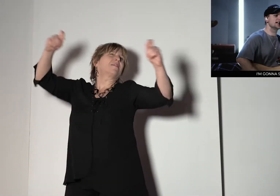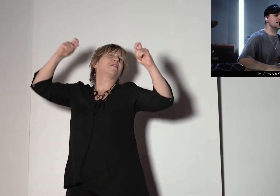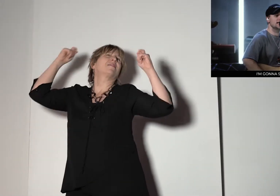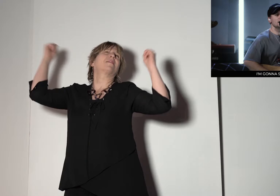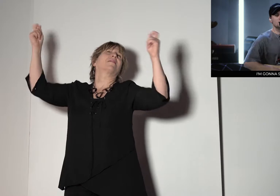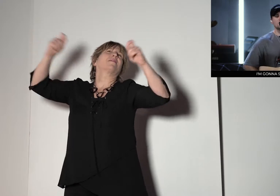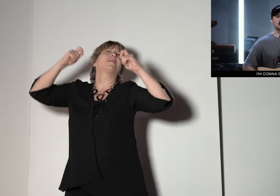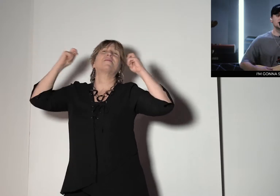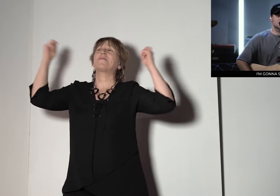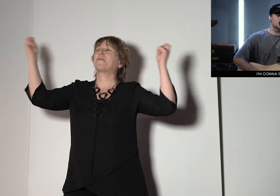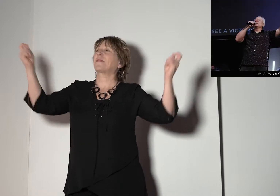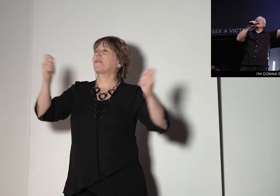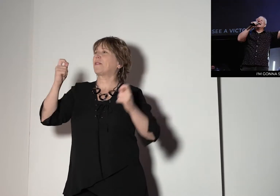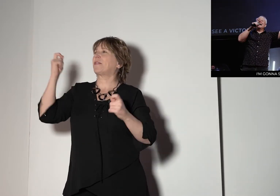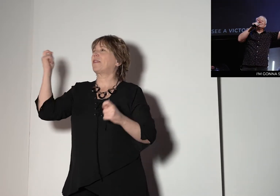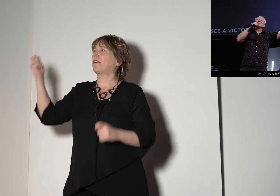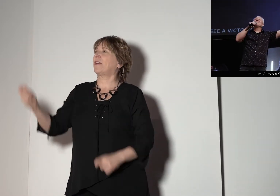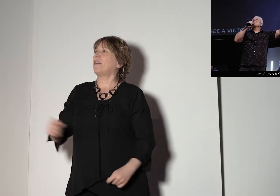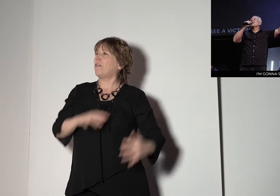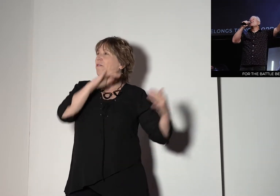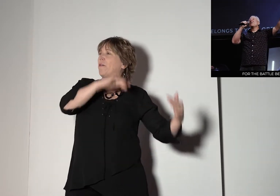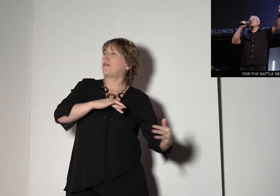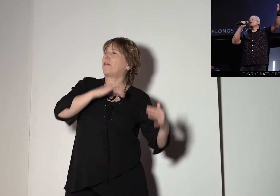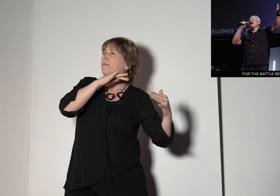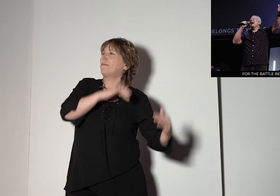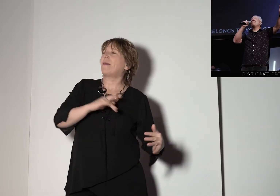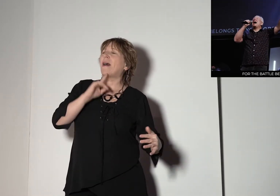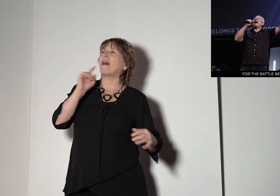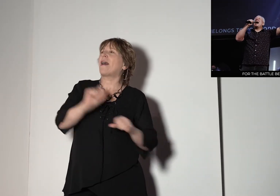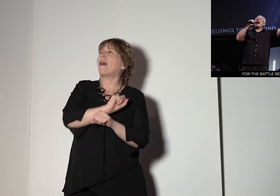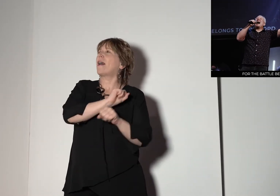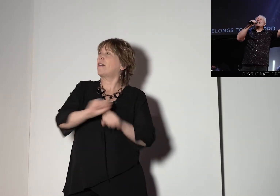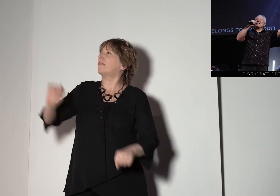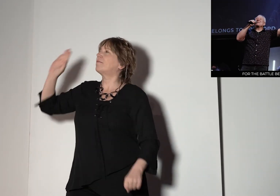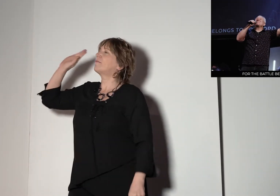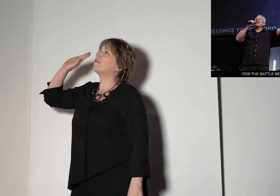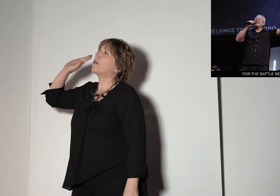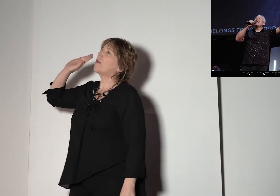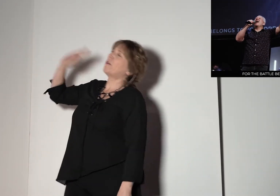gonna see victory. Yes, we are.